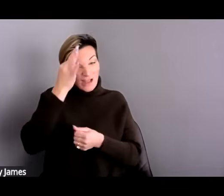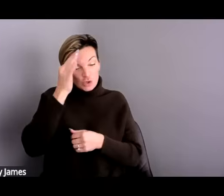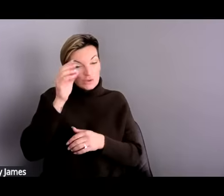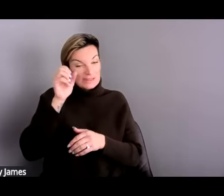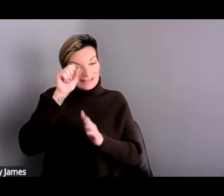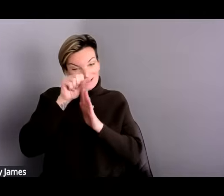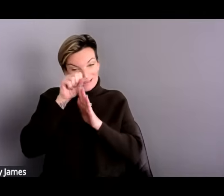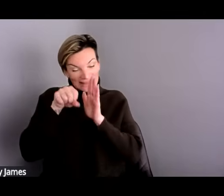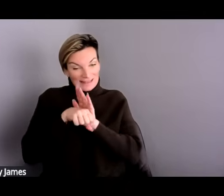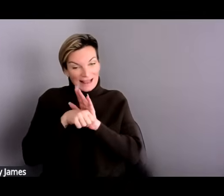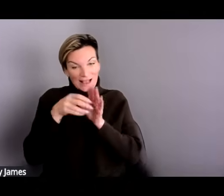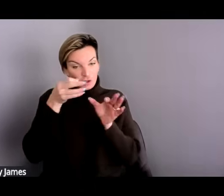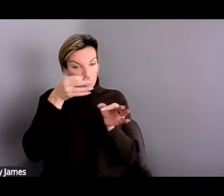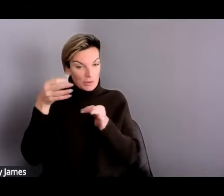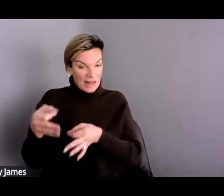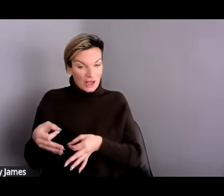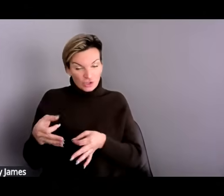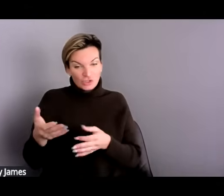determinations?